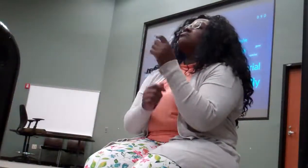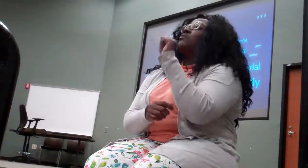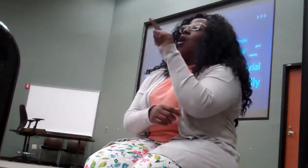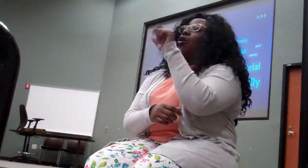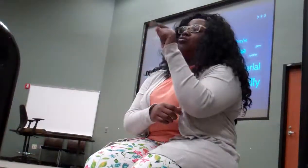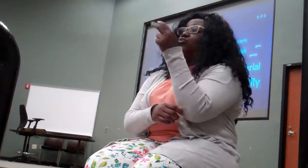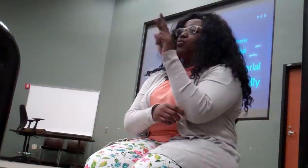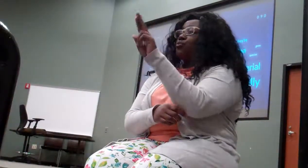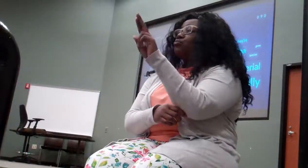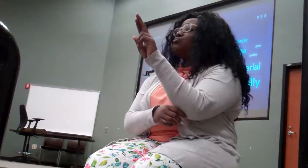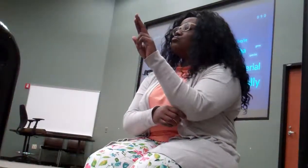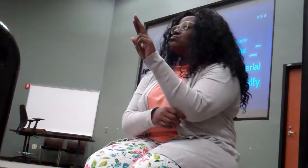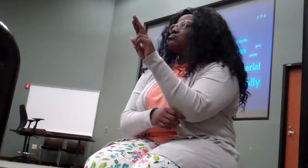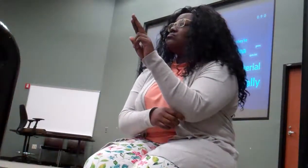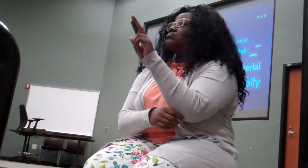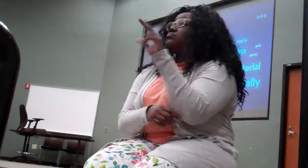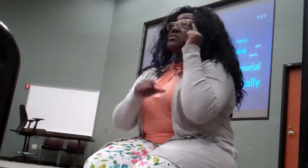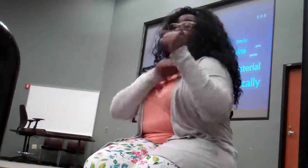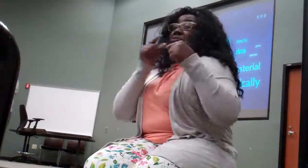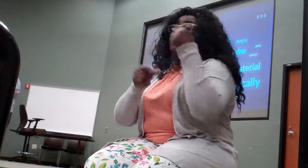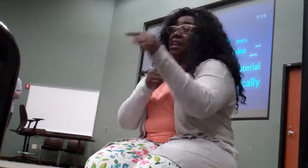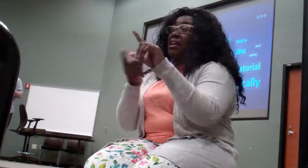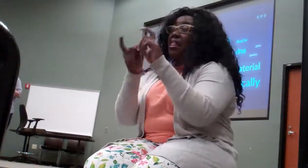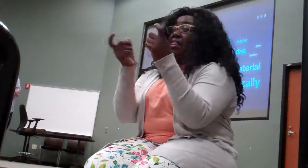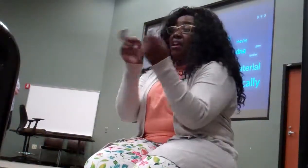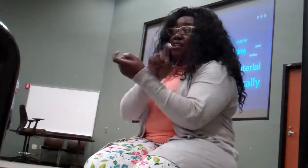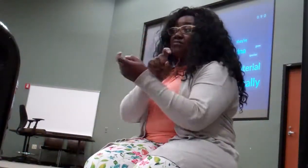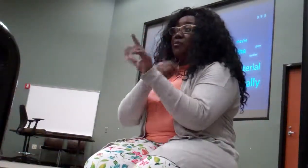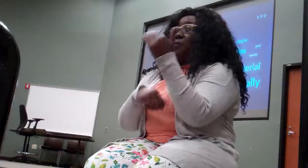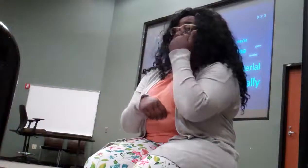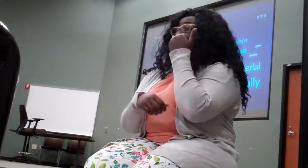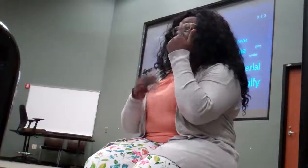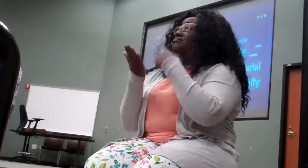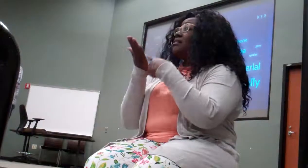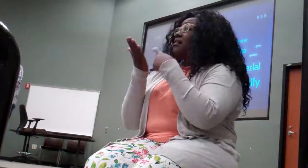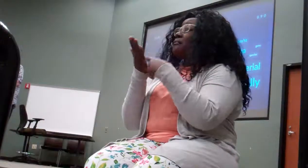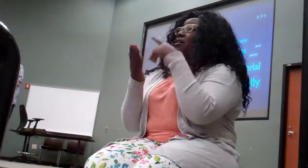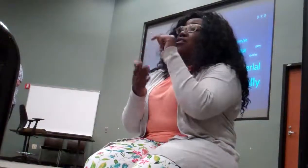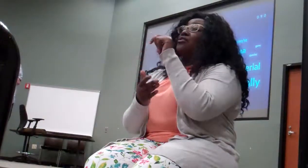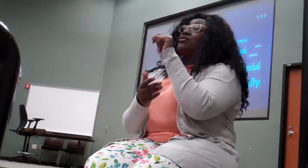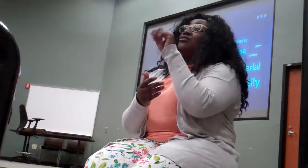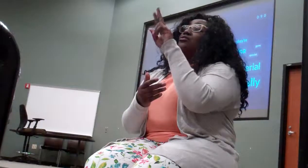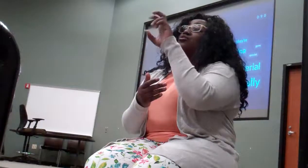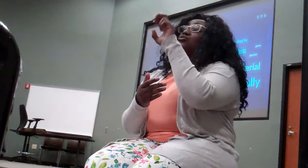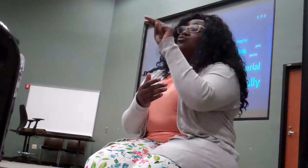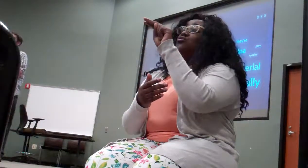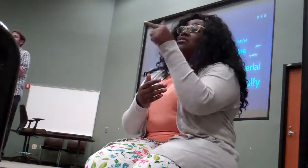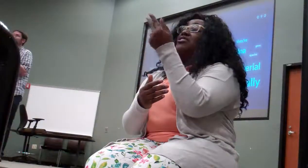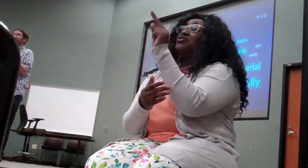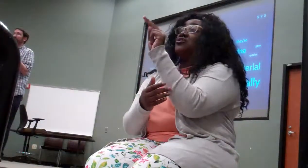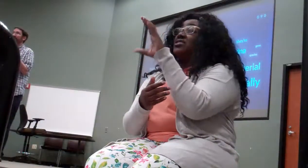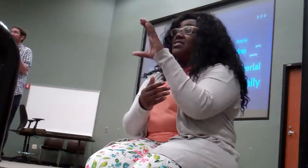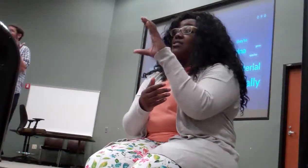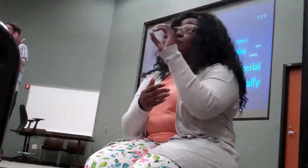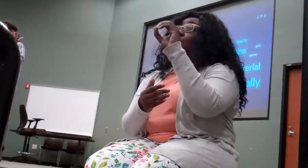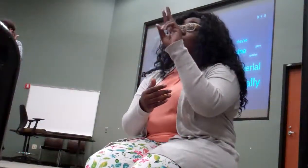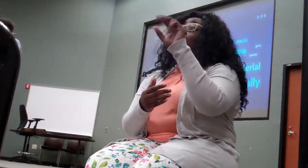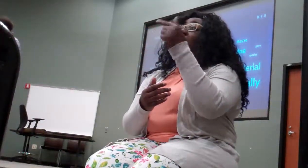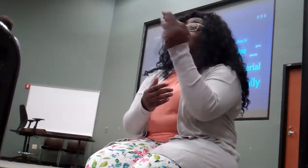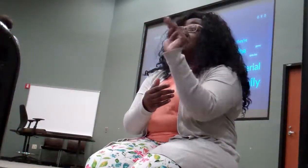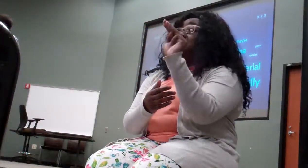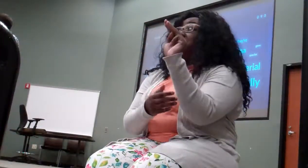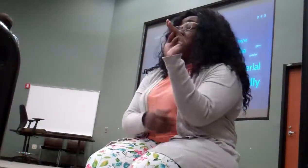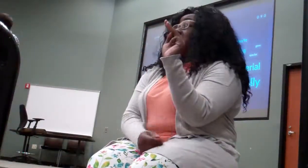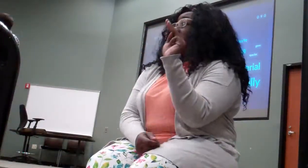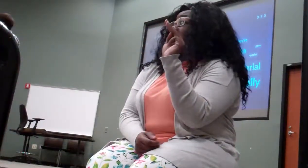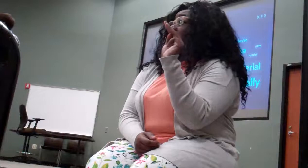right? Genetically modified. Right? When we're talking about transgenic organisms, we're talking about organisms that